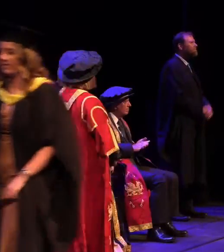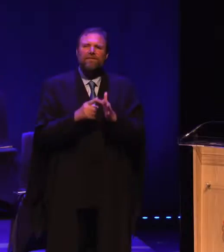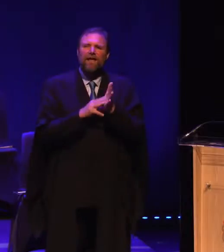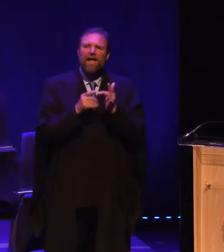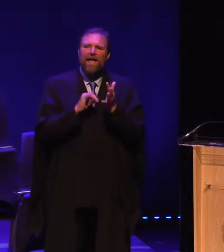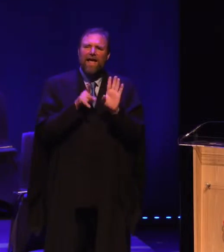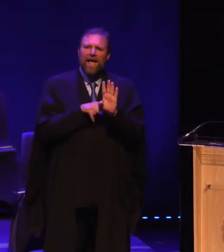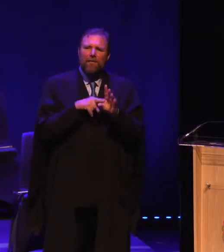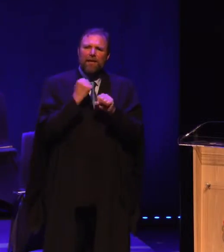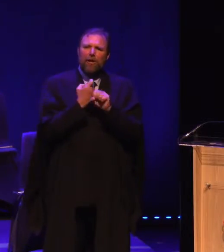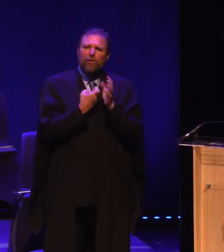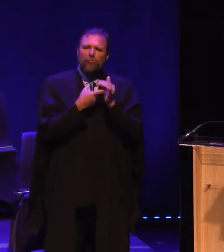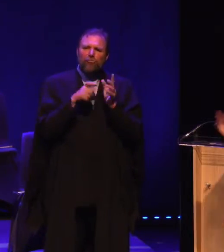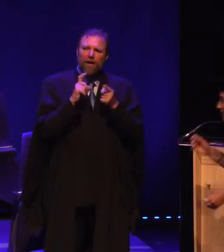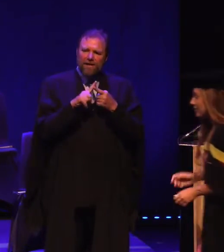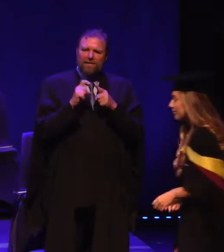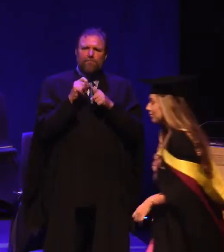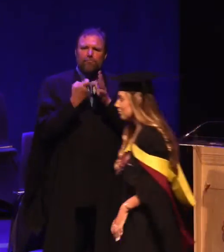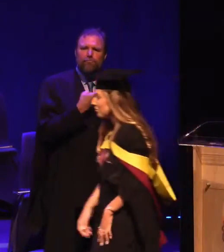Emily Grace Prosser.